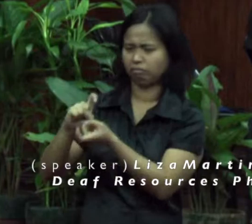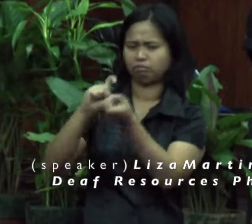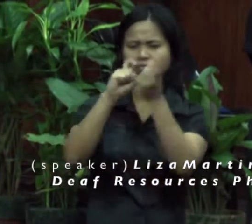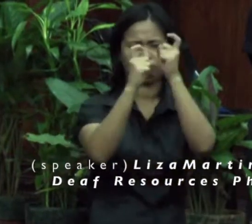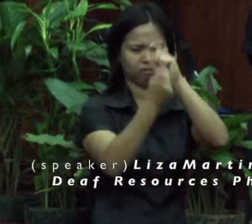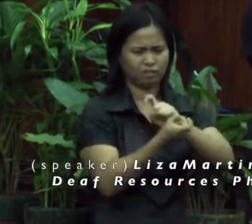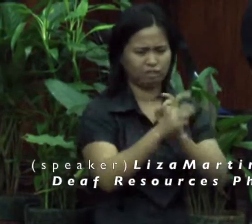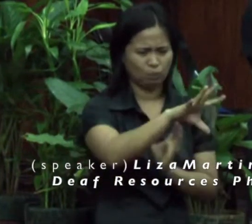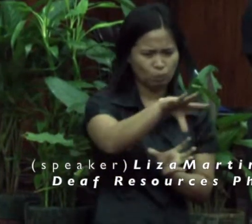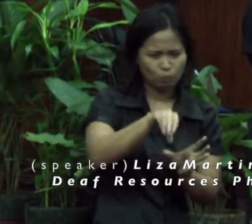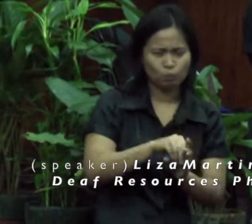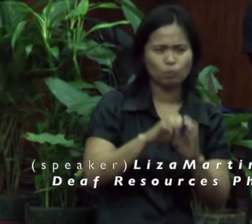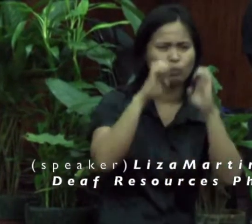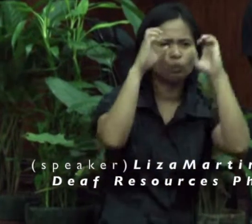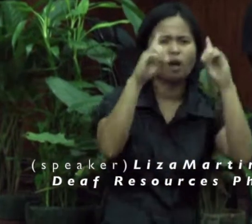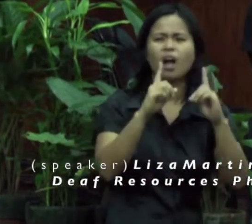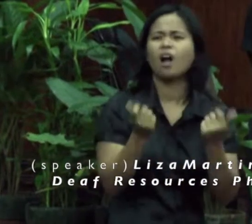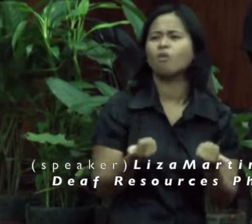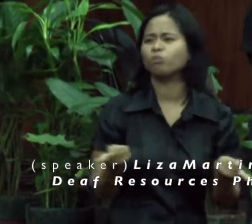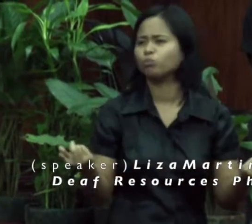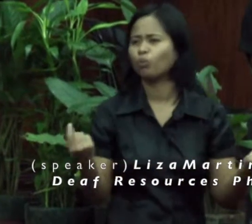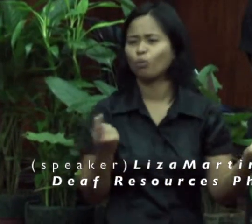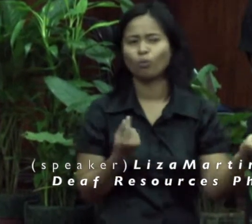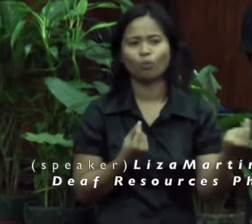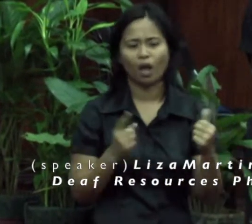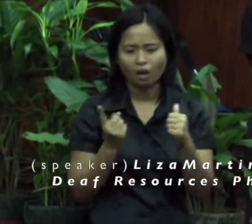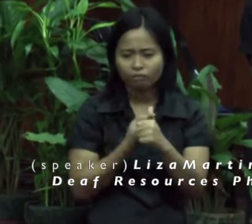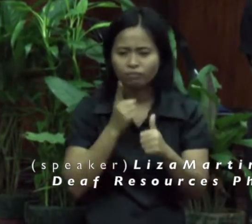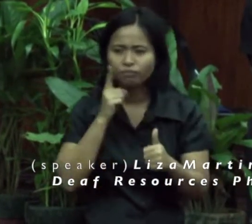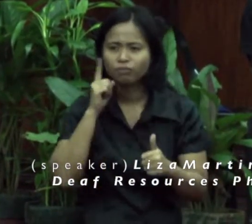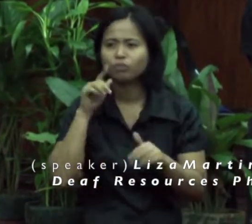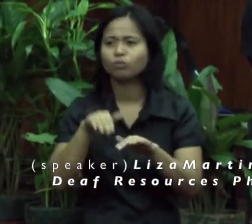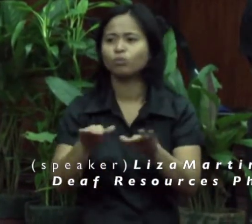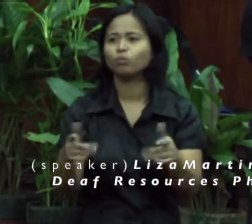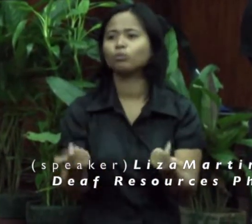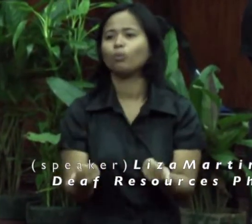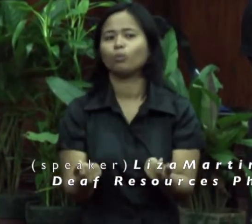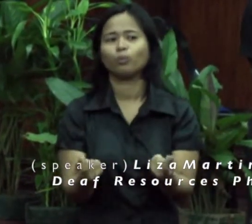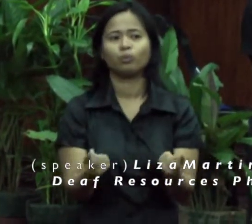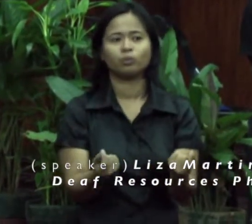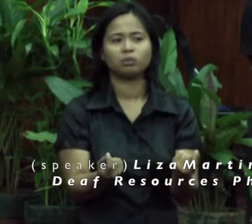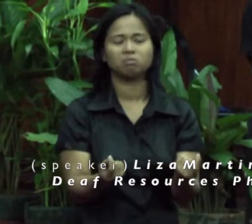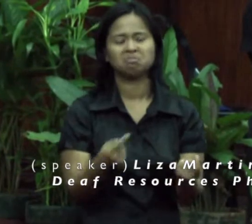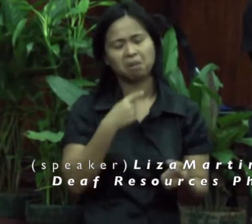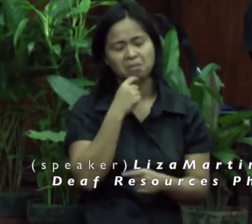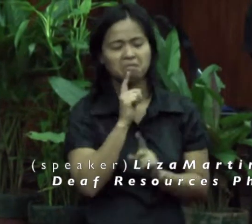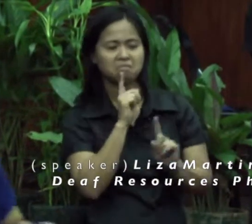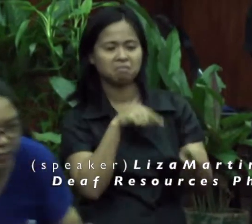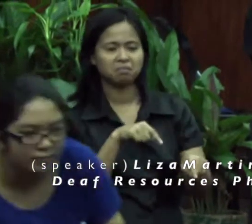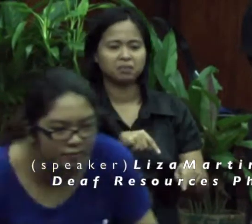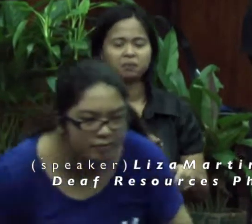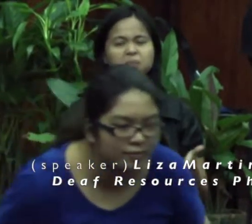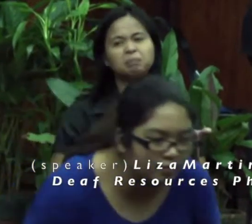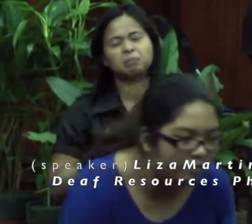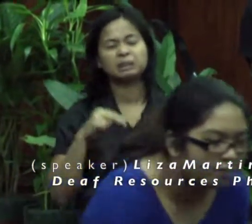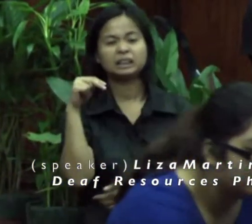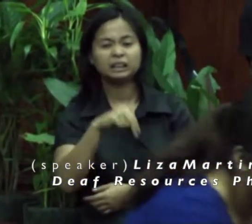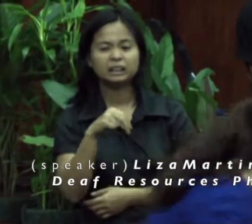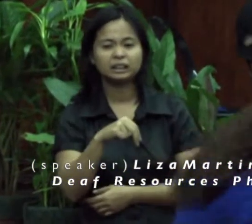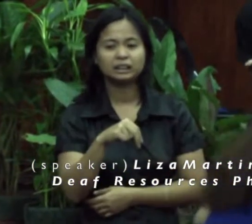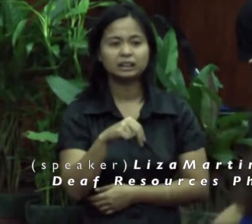to inclusive education? What is the first thing you do for deaf students? And almost always, they will say, ay, kailangan mo